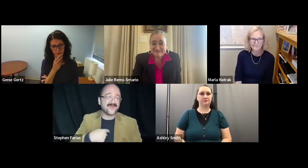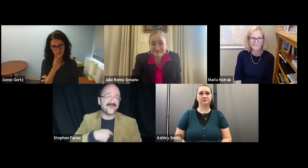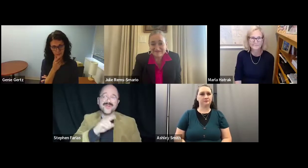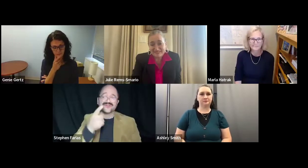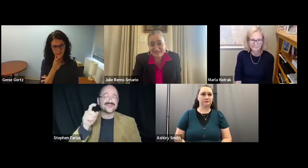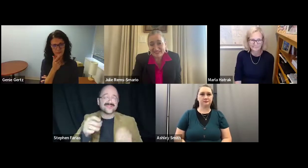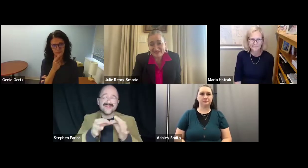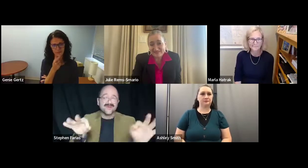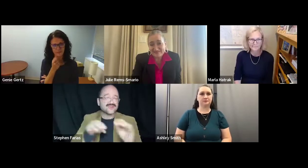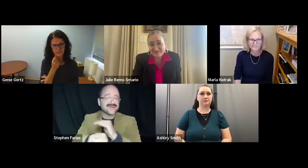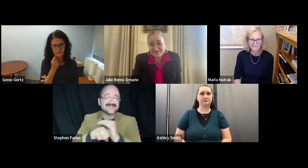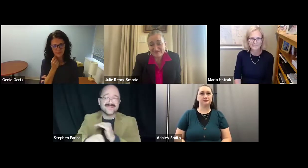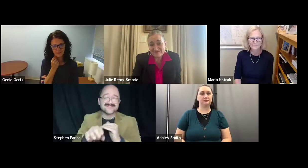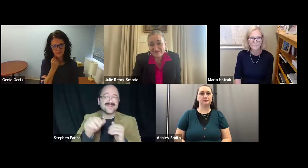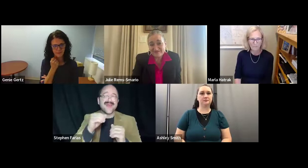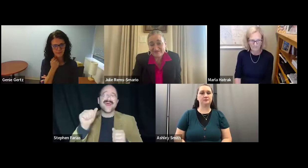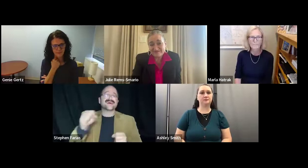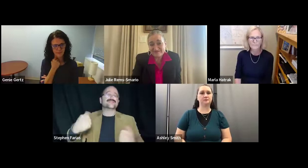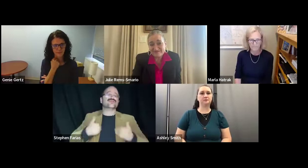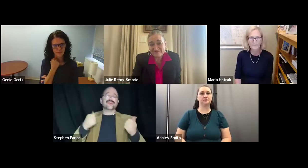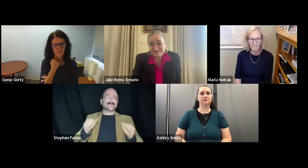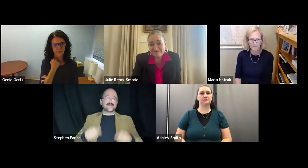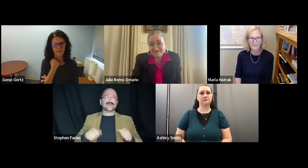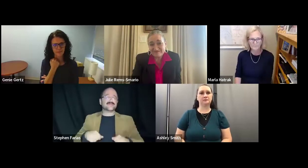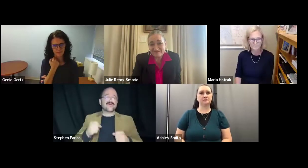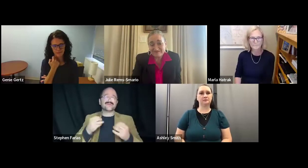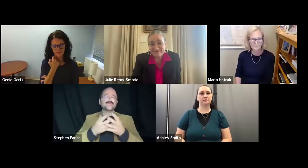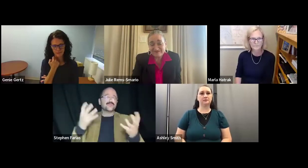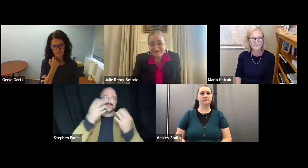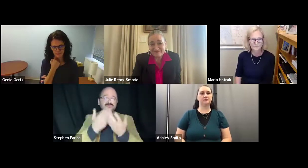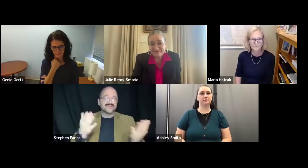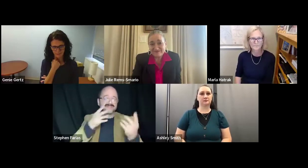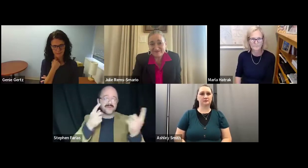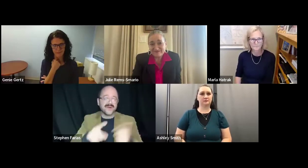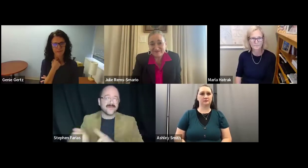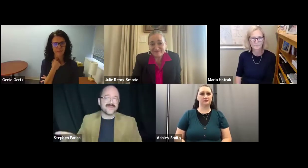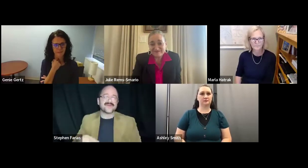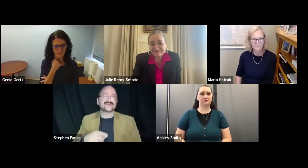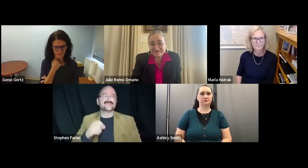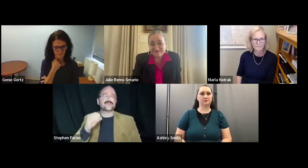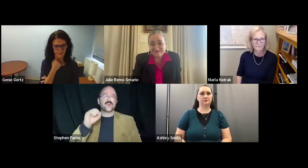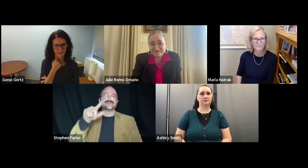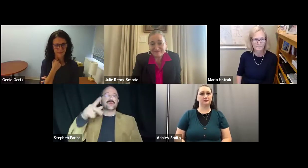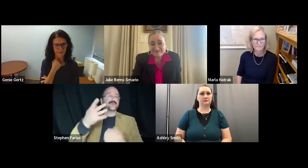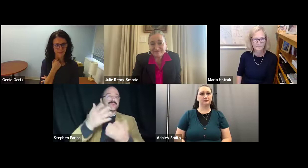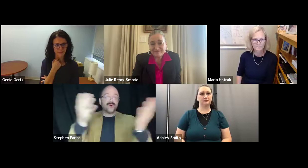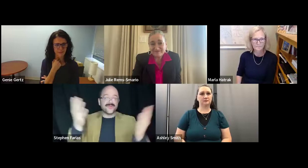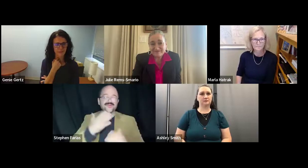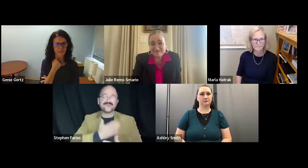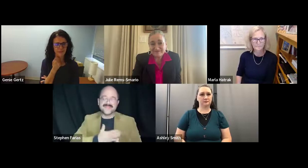necessarily need to be fixed because it's not necessary. All we need is language access. From as early as age possible, having access to